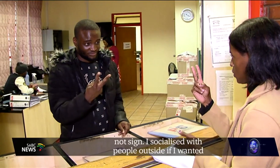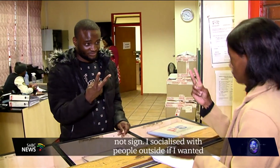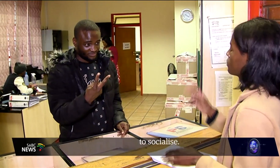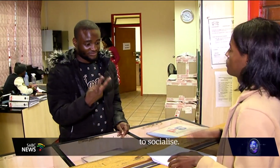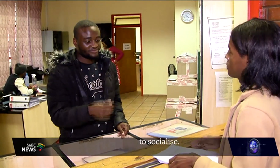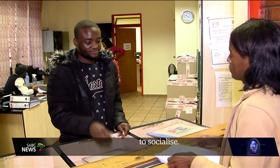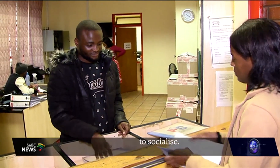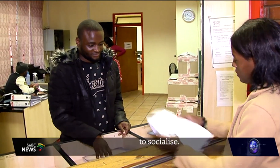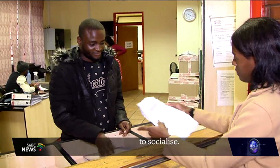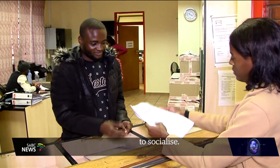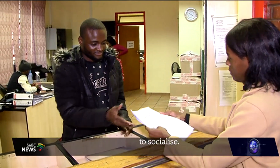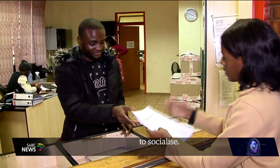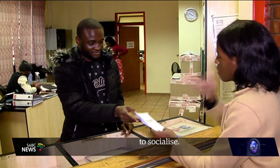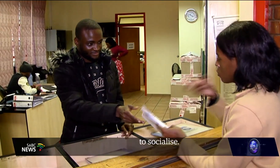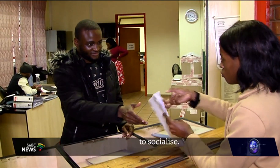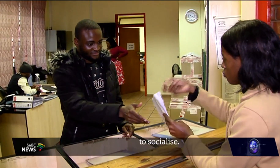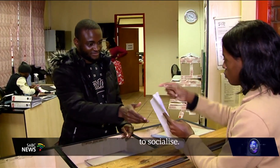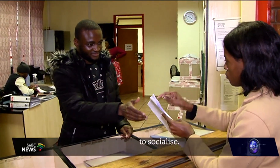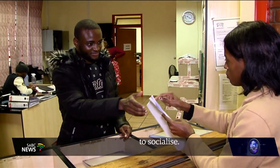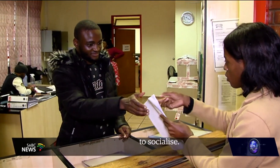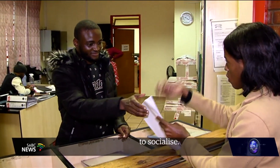with people outside if I want to socialize.